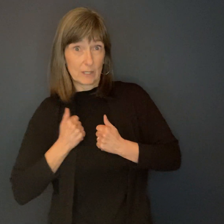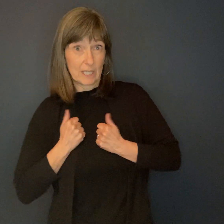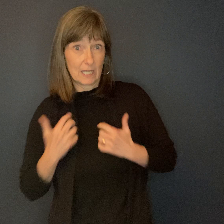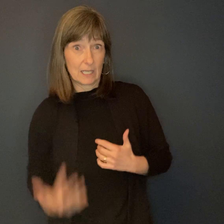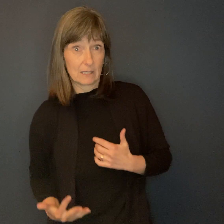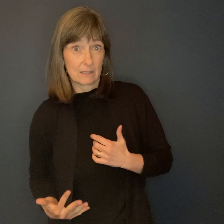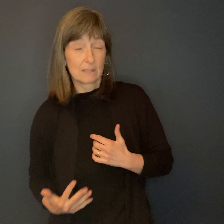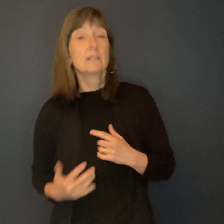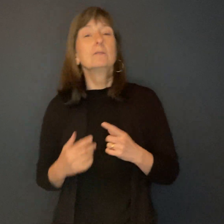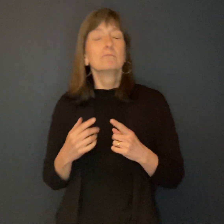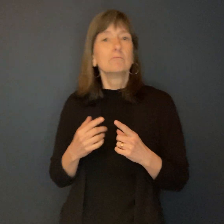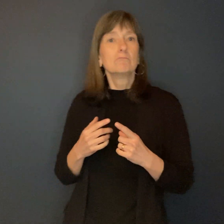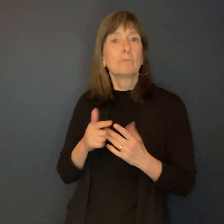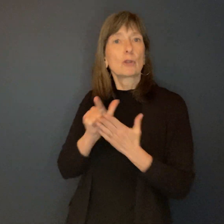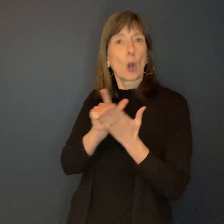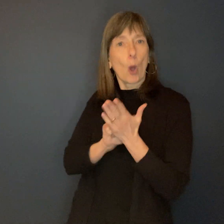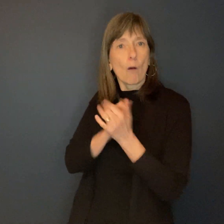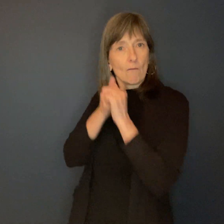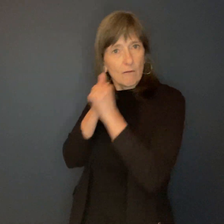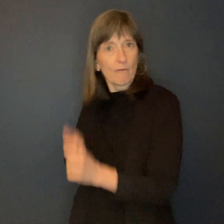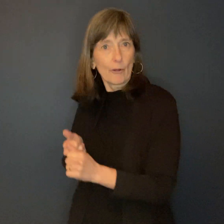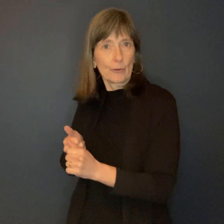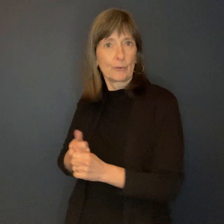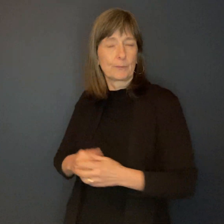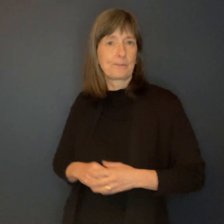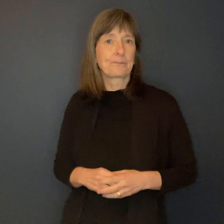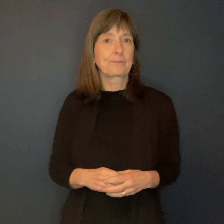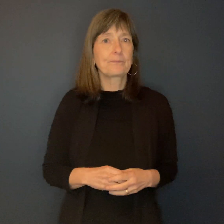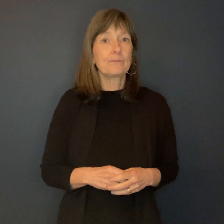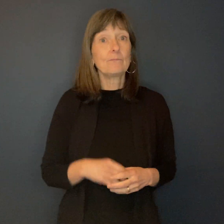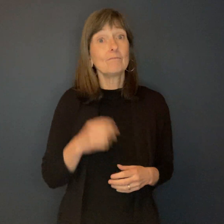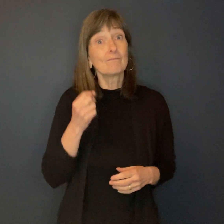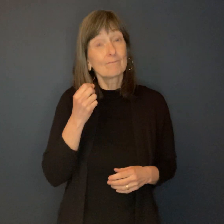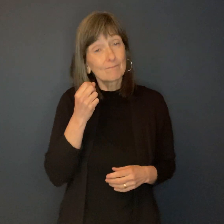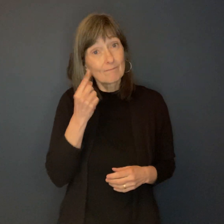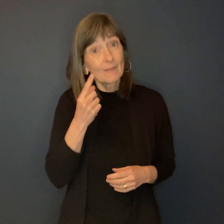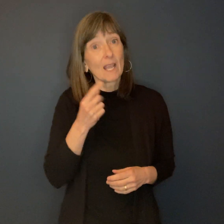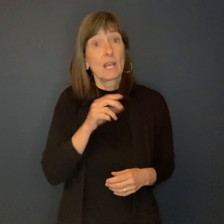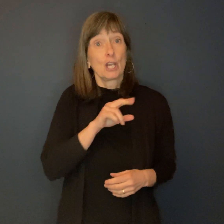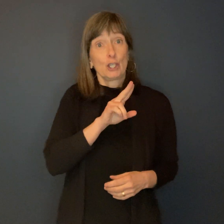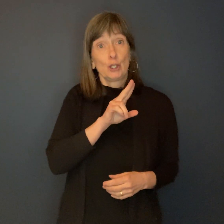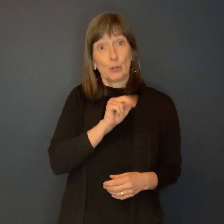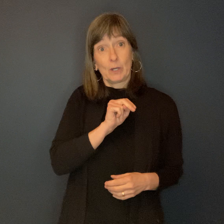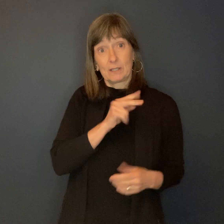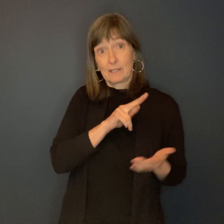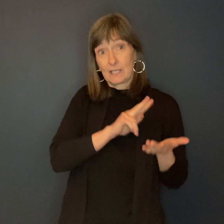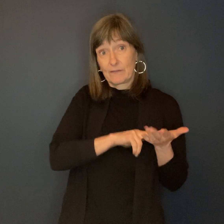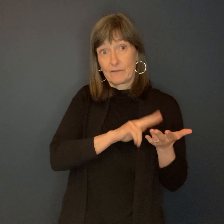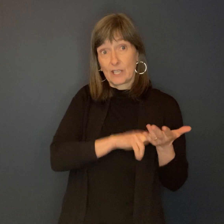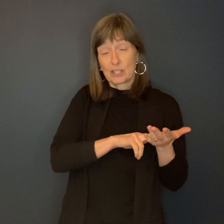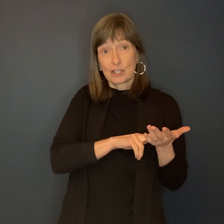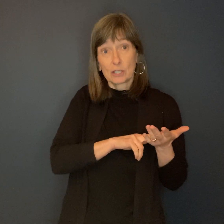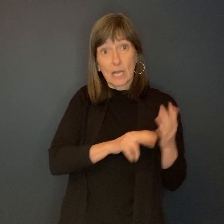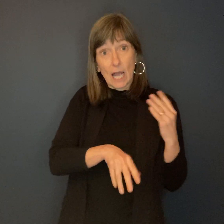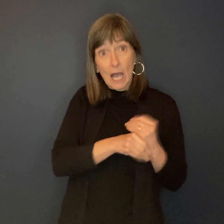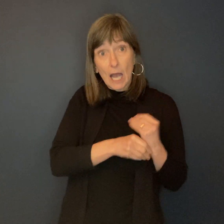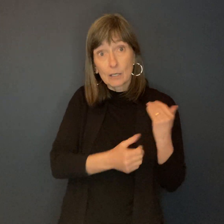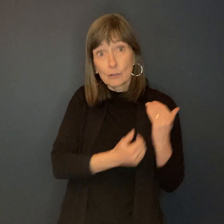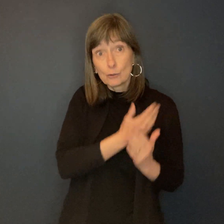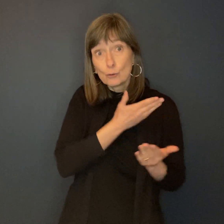just say one more thing on it, is that the UN Convention doesn't confer any new rights on people, but